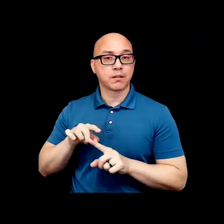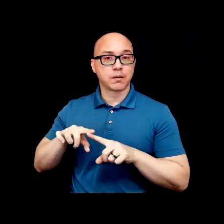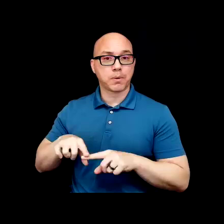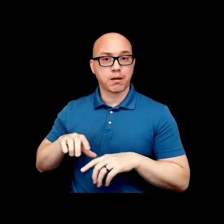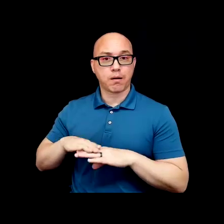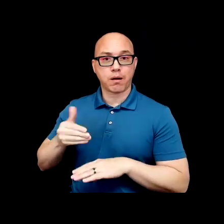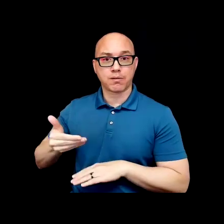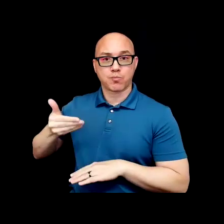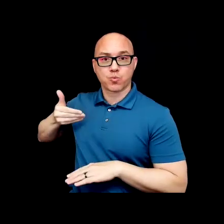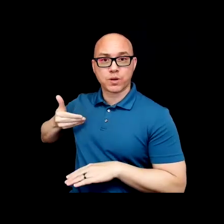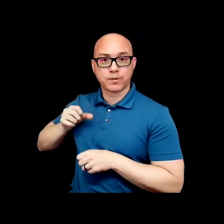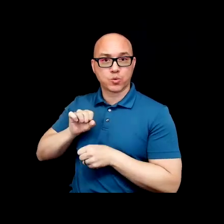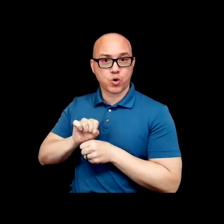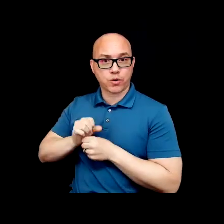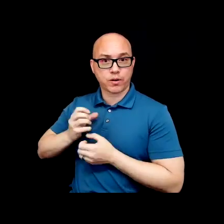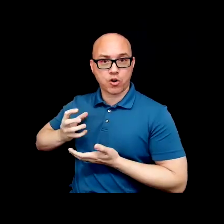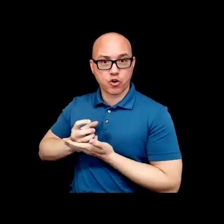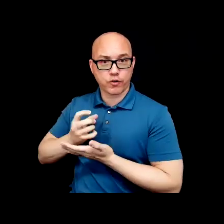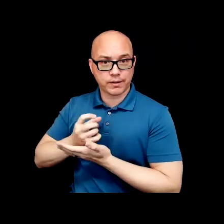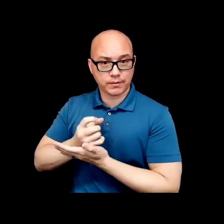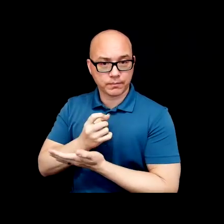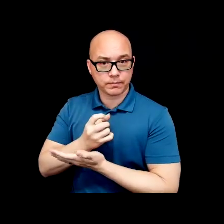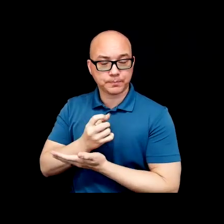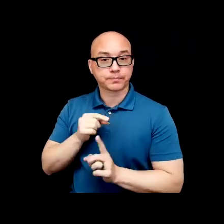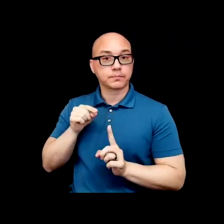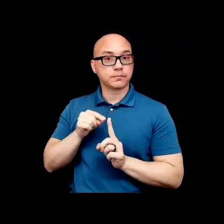earnings. It comes with Medicare,